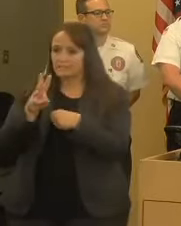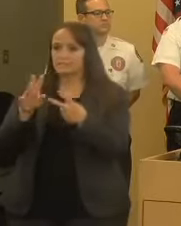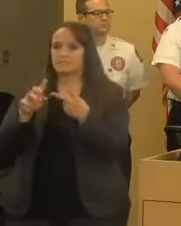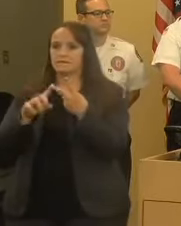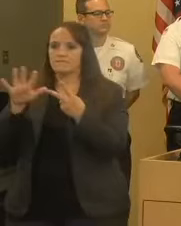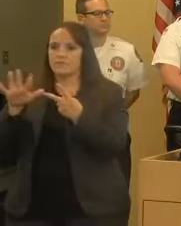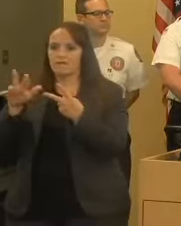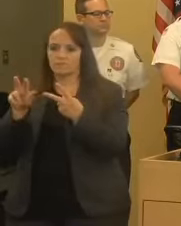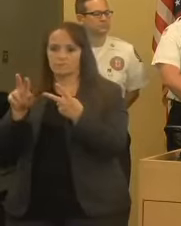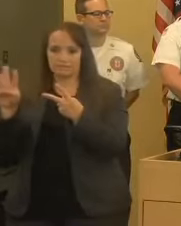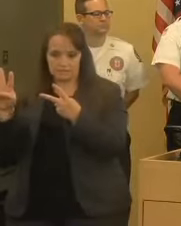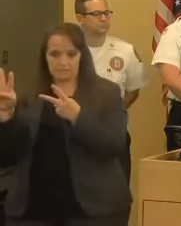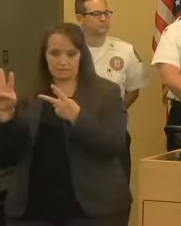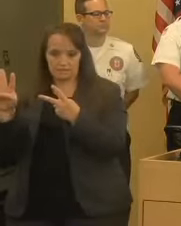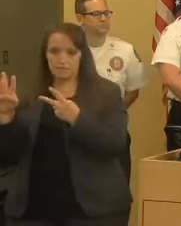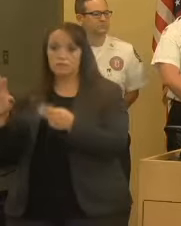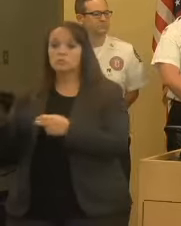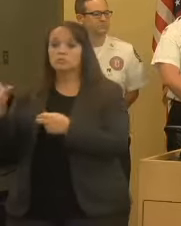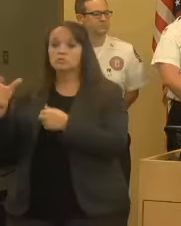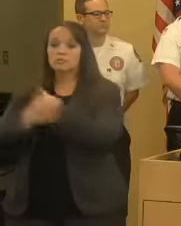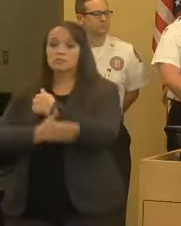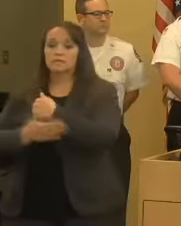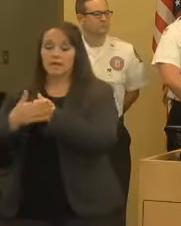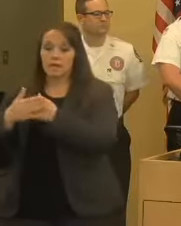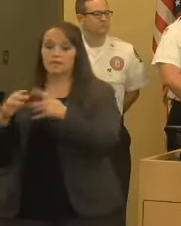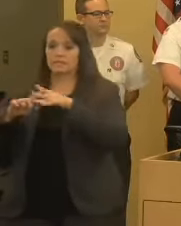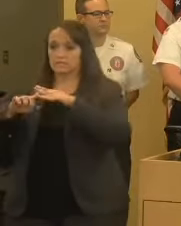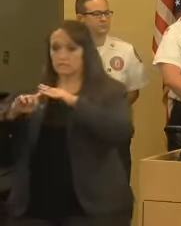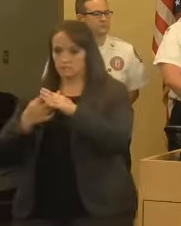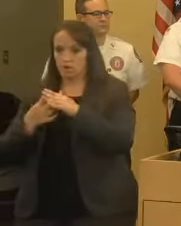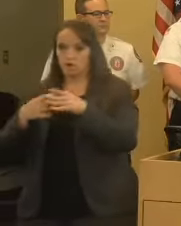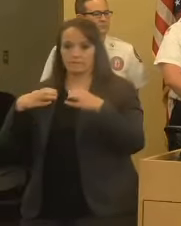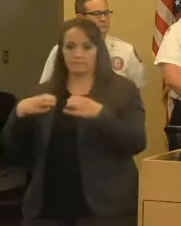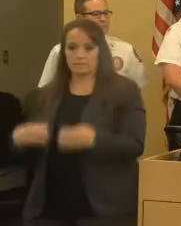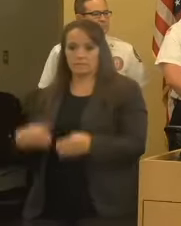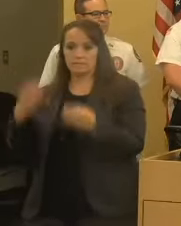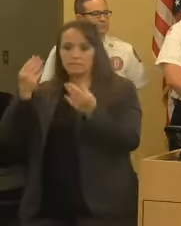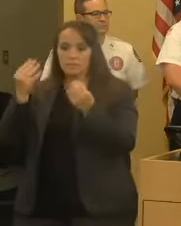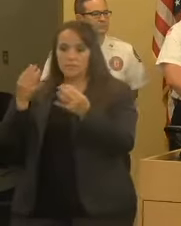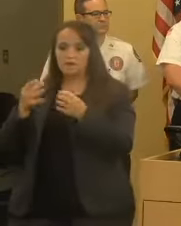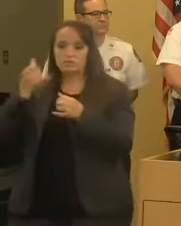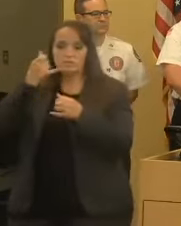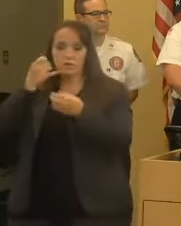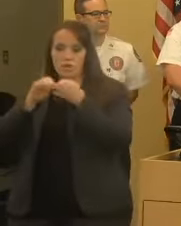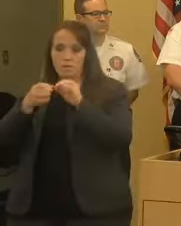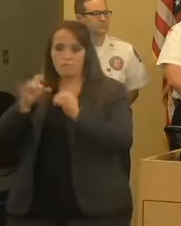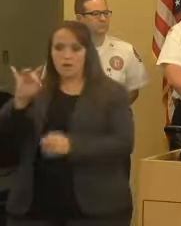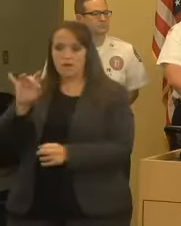Charleston County has activated the Citizens Information Line. That phone number is area code